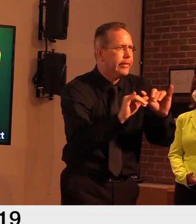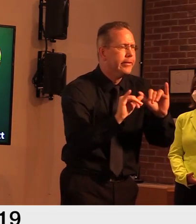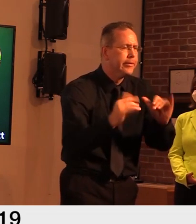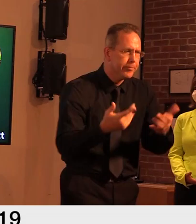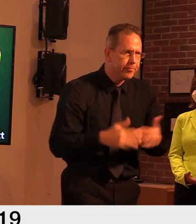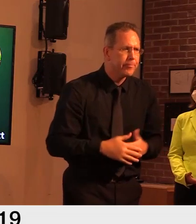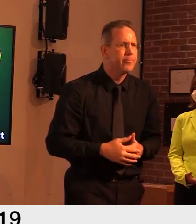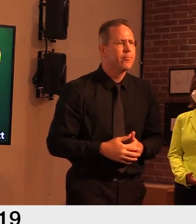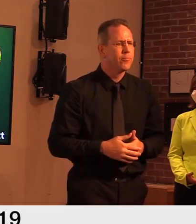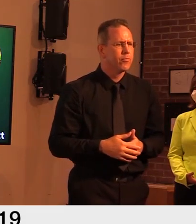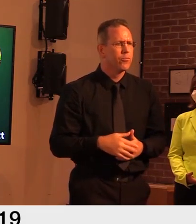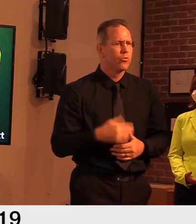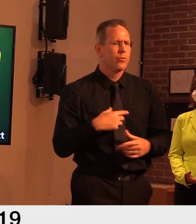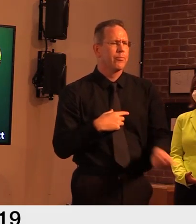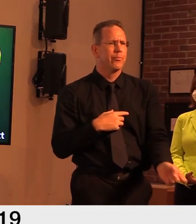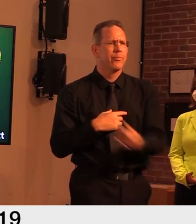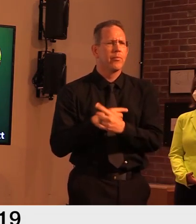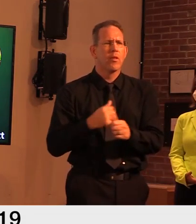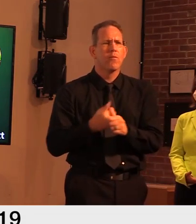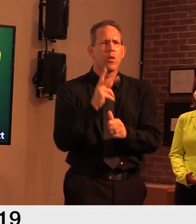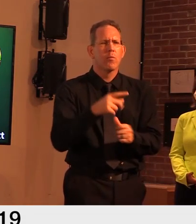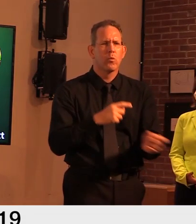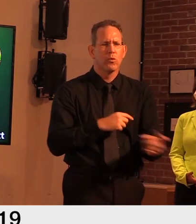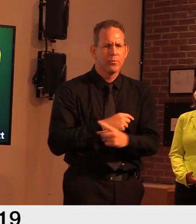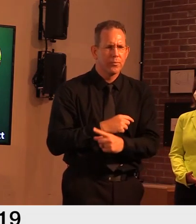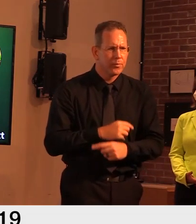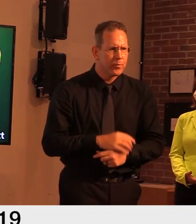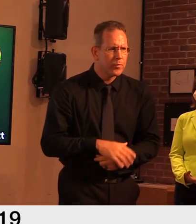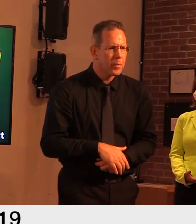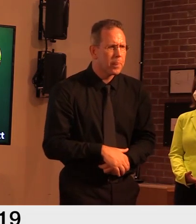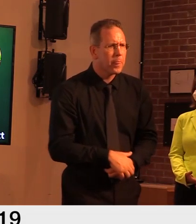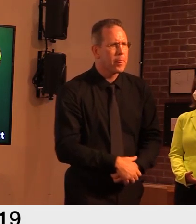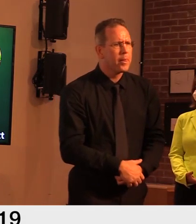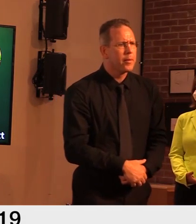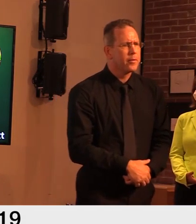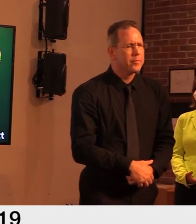were quite rapid and quite decisive at that time.